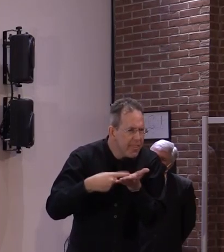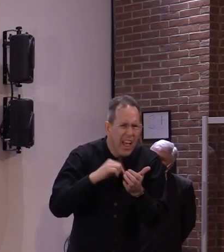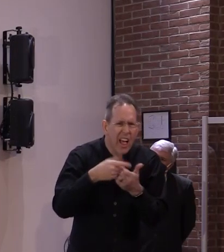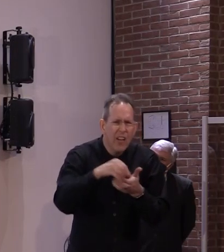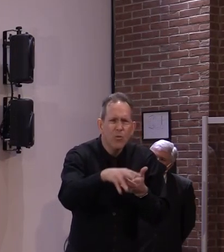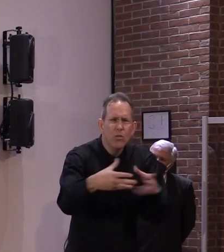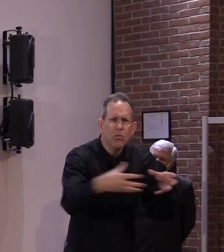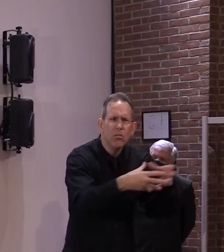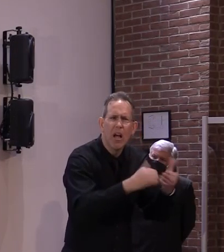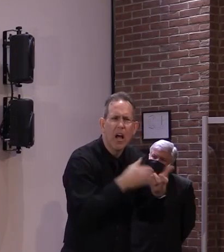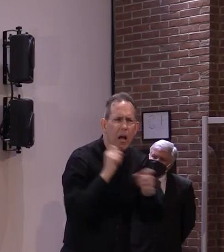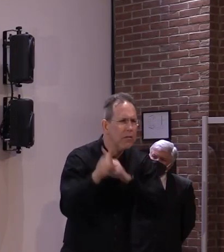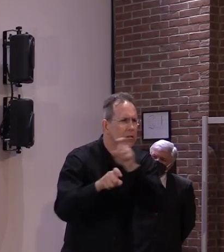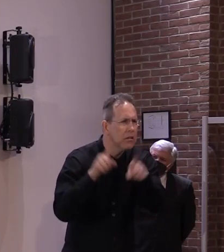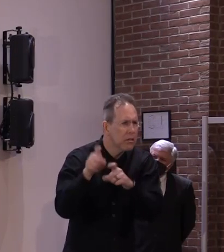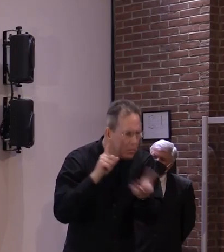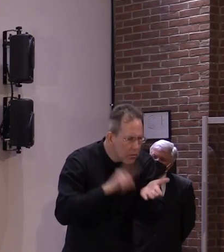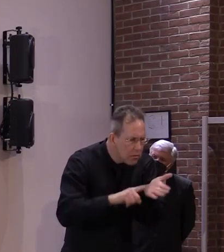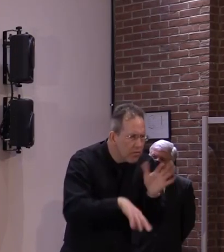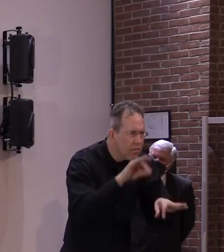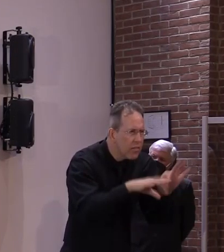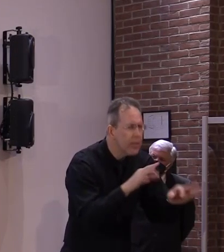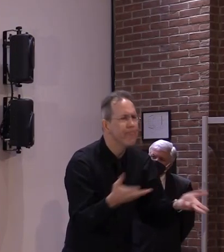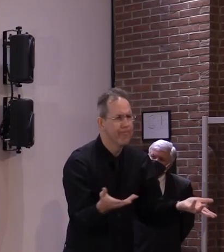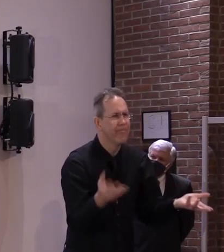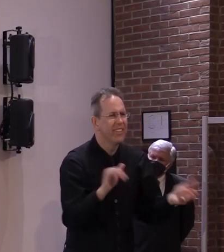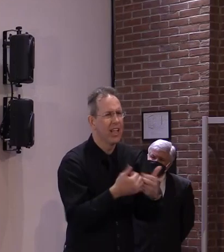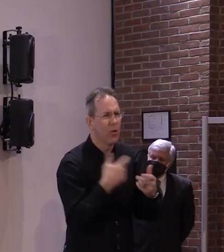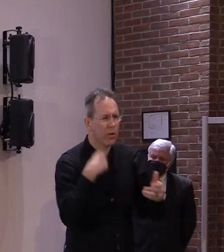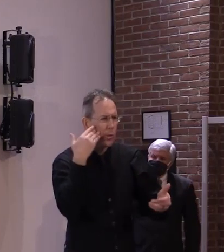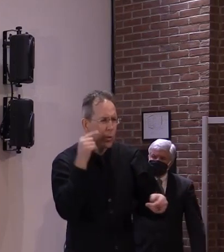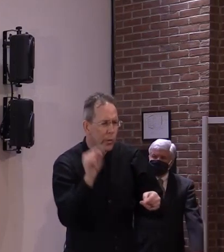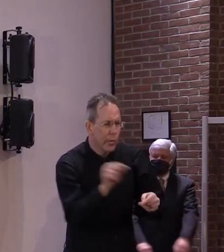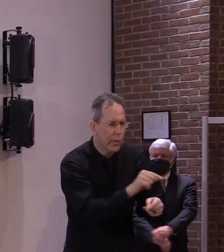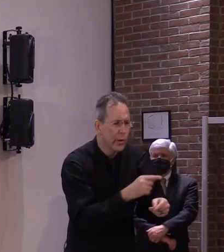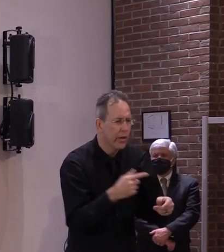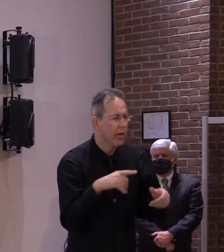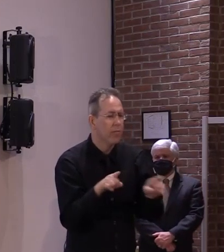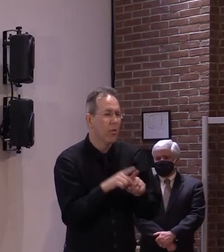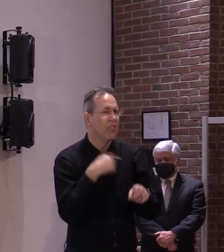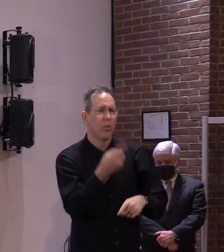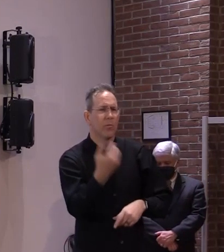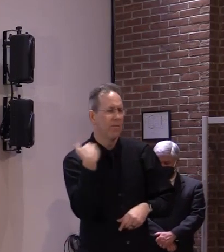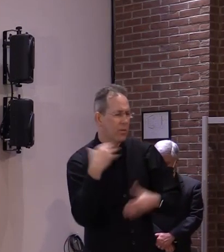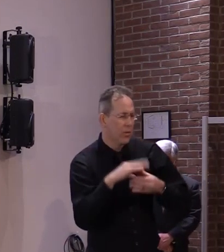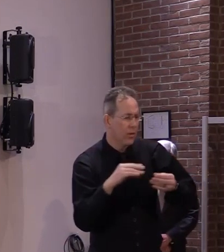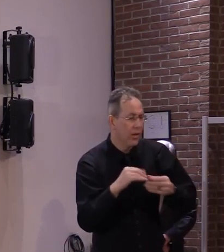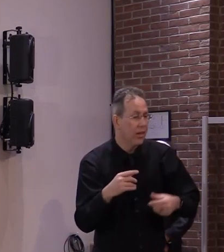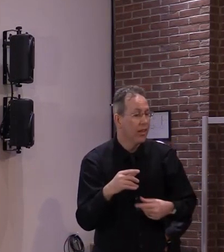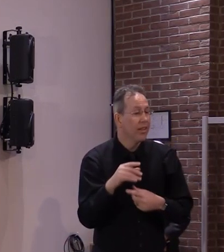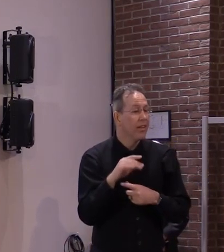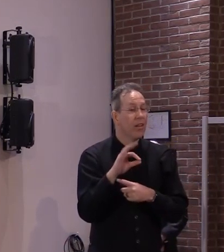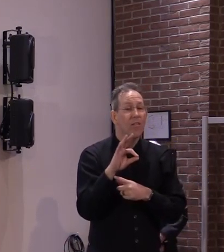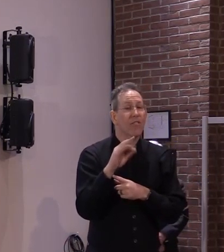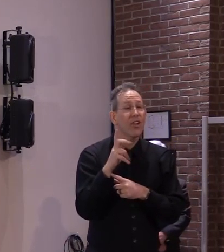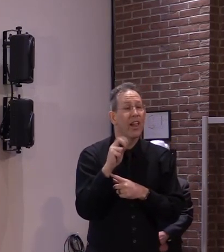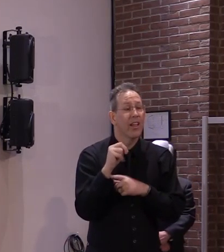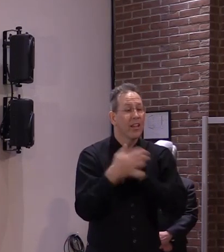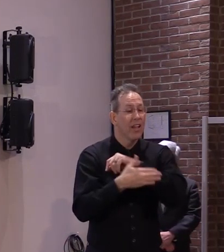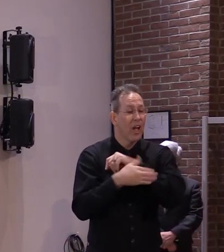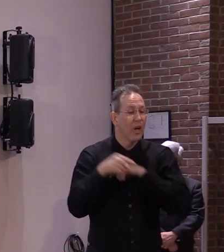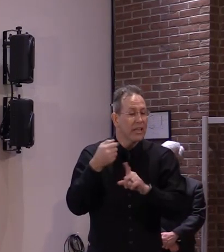which is in Franklin County, there's a larger amount of community transmission of virus occurring. which makes